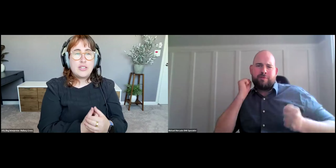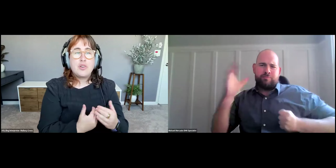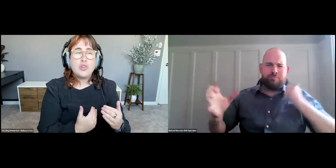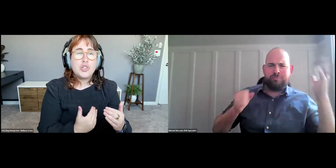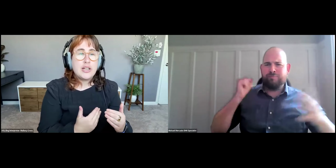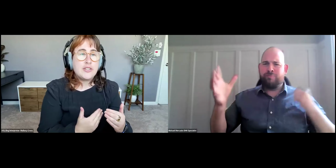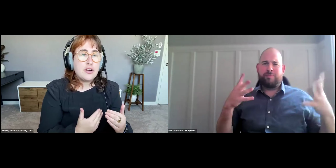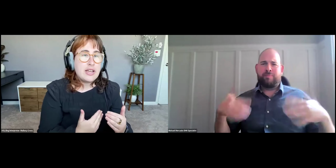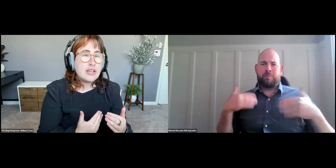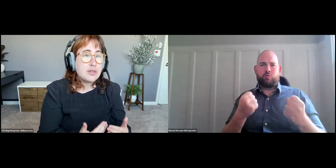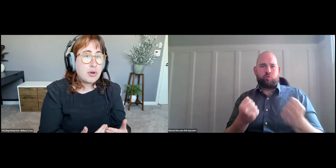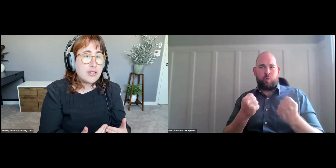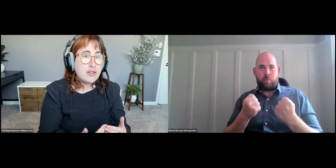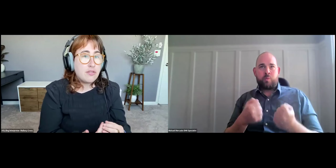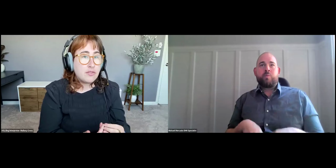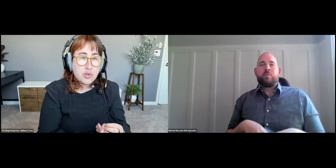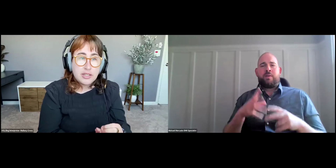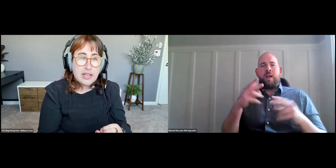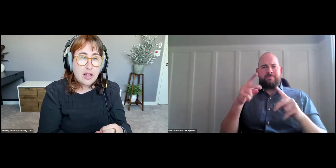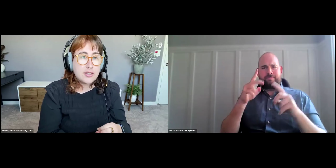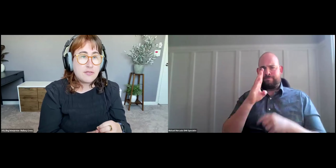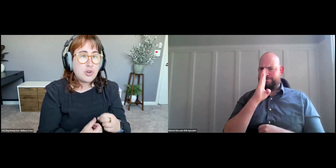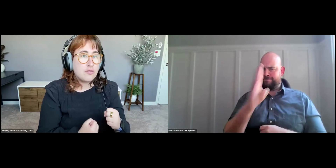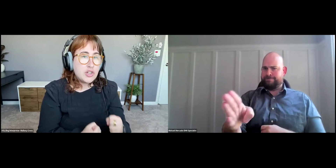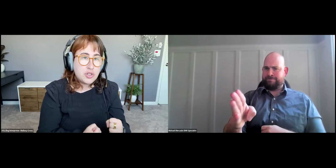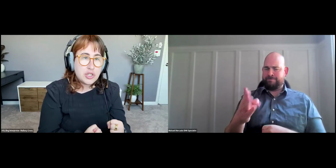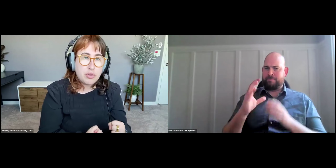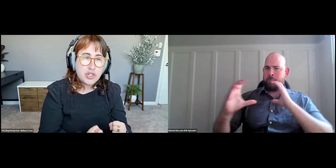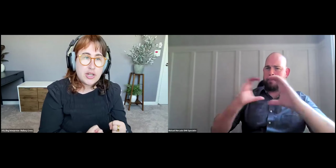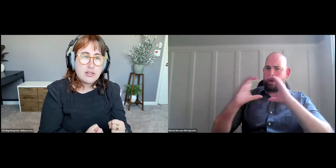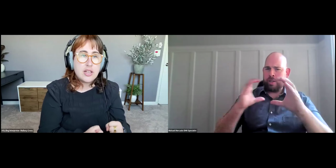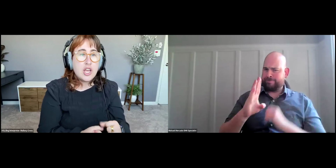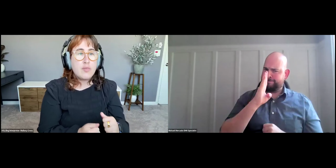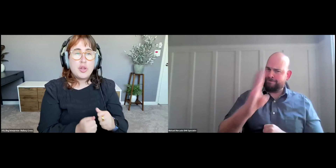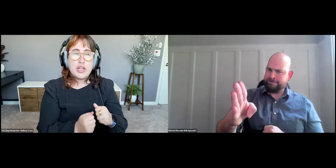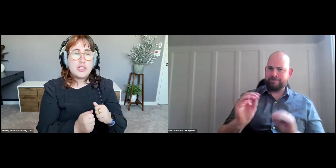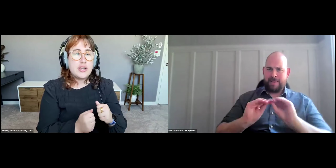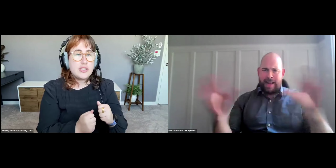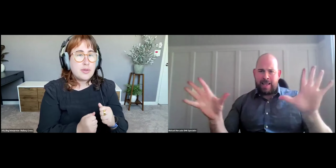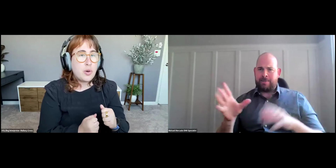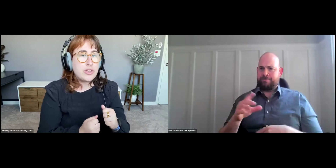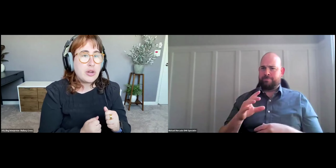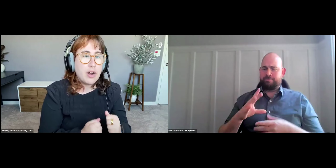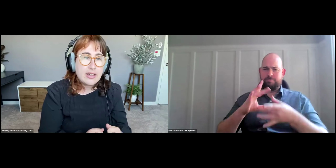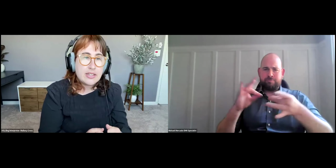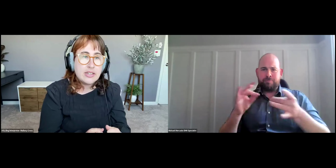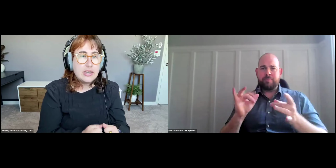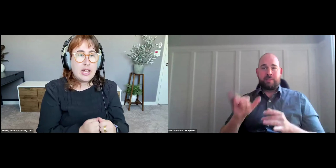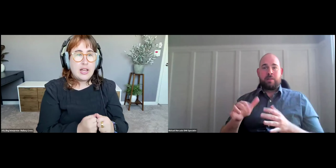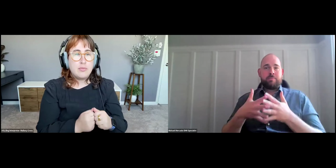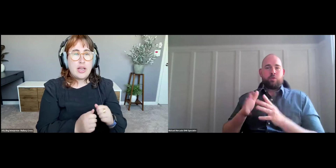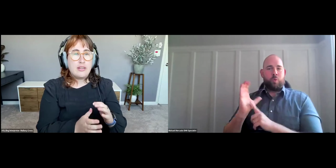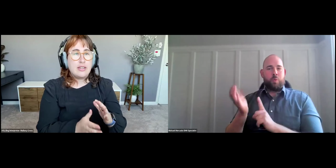Um, Deaf culture is very expressive visually, lots of strong facial expressions. Communication tends to be quite